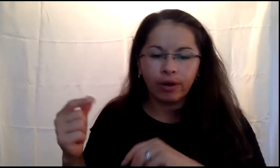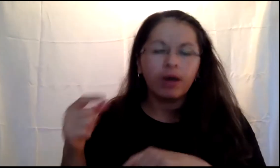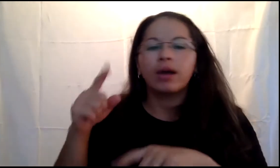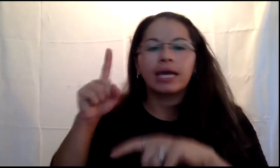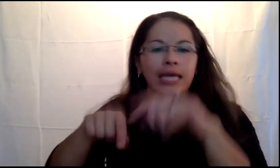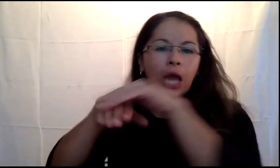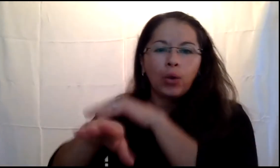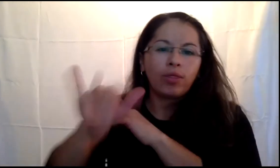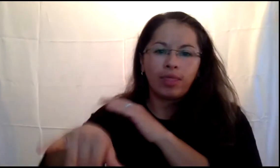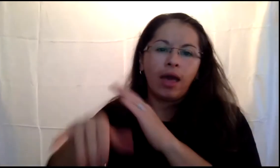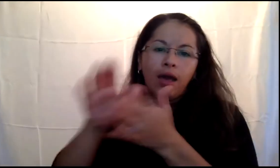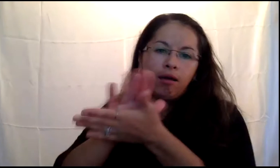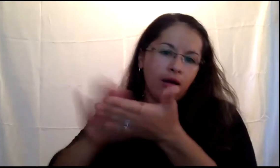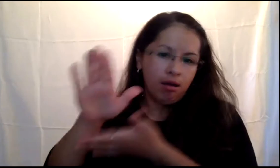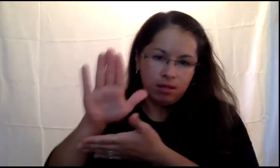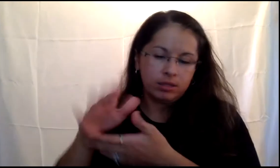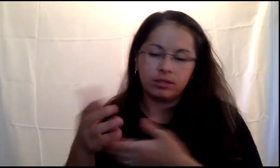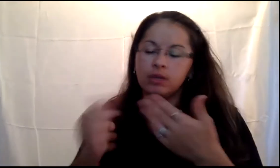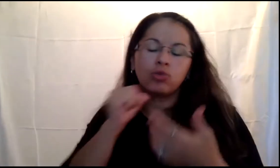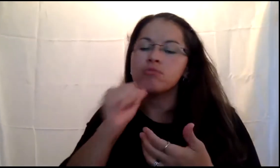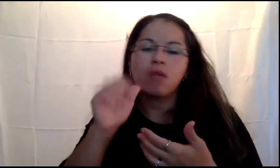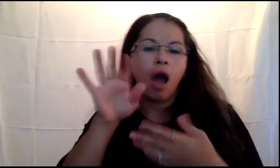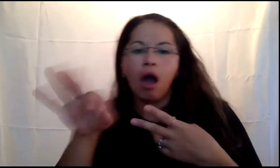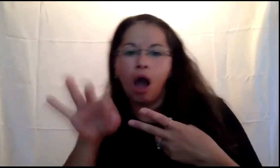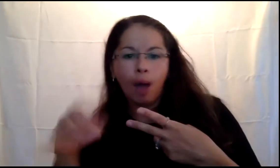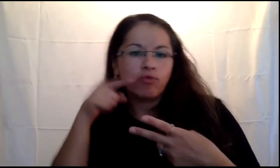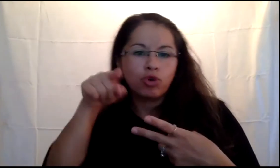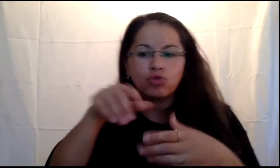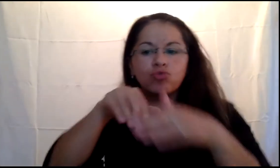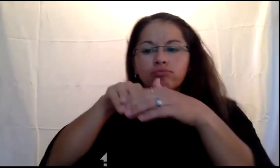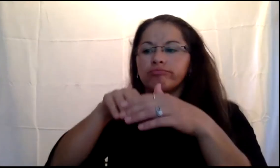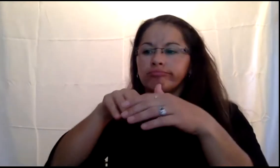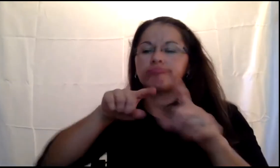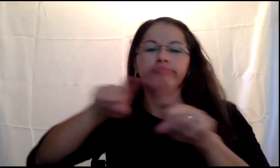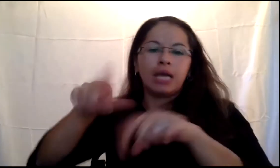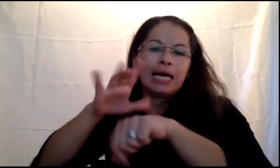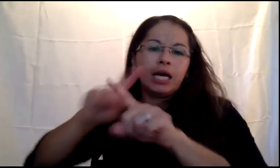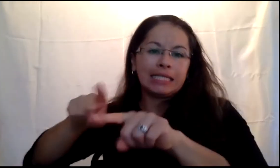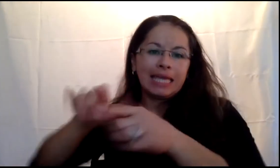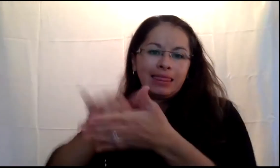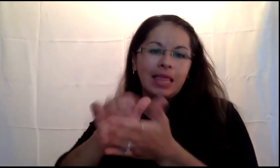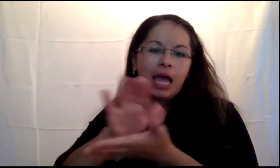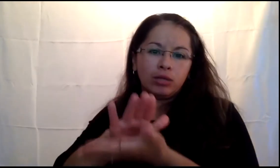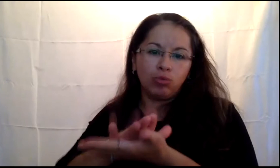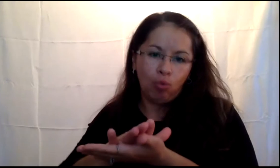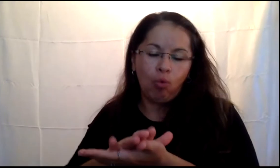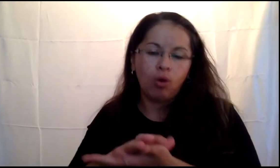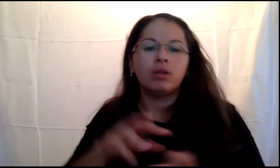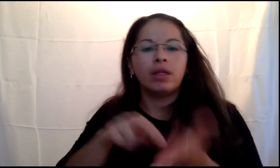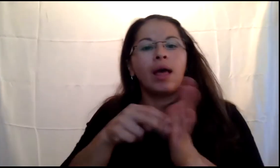for you to go to school. So again, it's just being able to understand kind of what that means, you're being locked out of pretty much having a higher